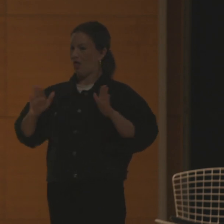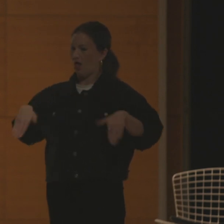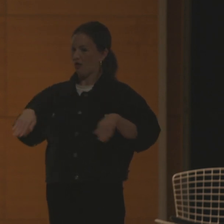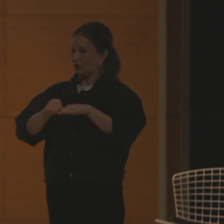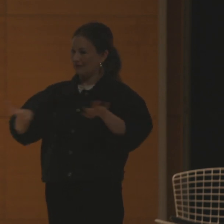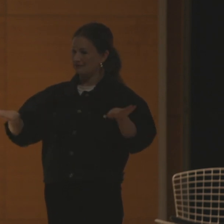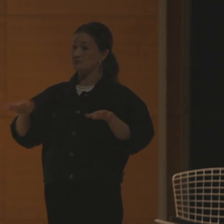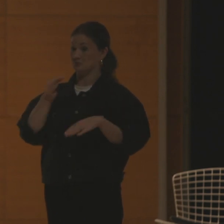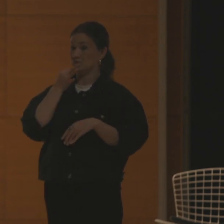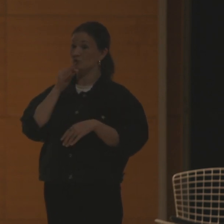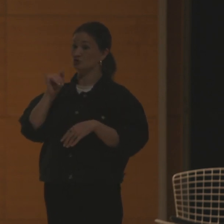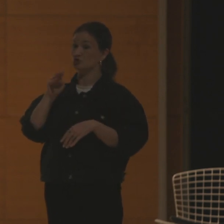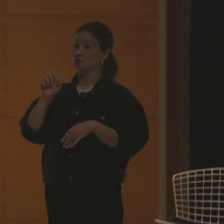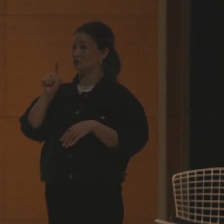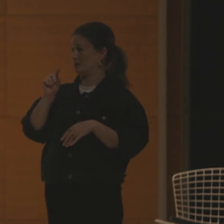20th. So